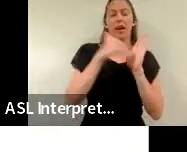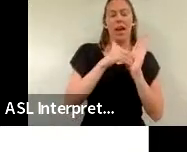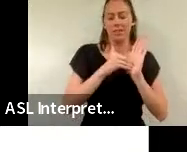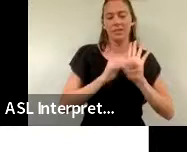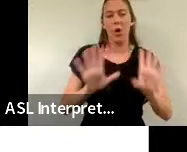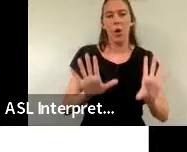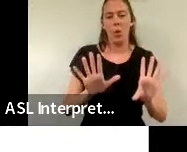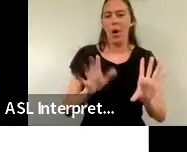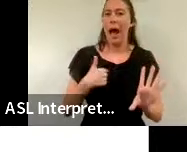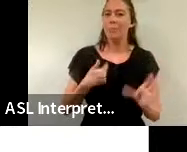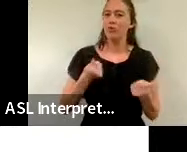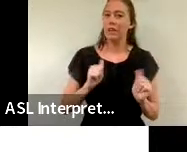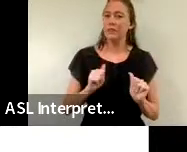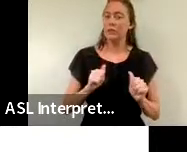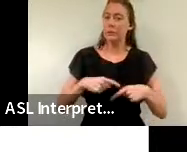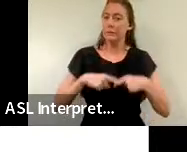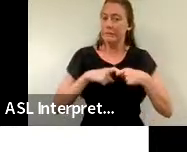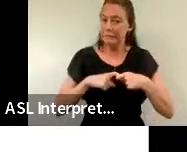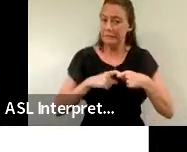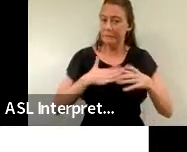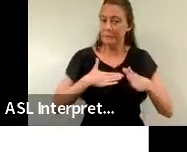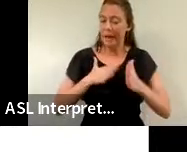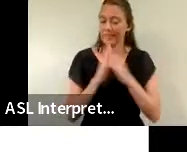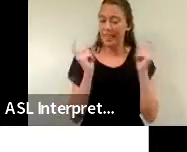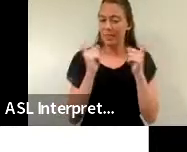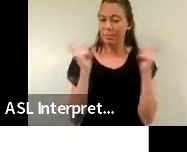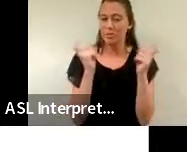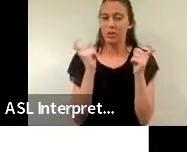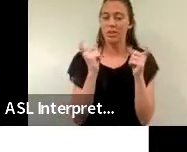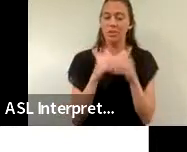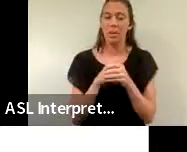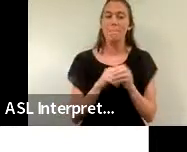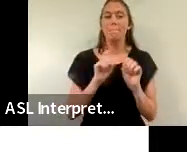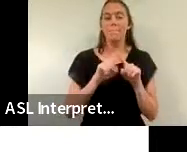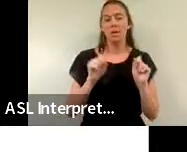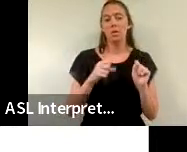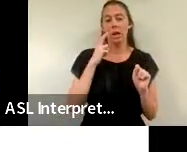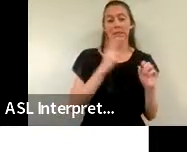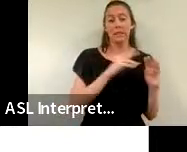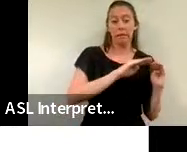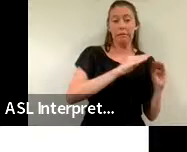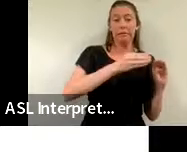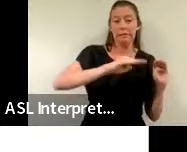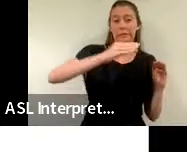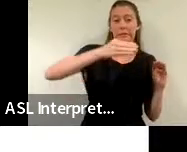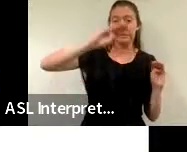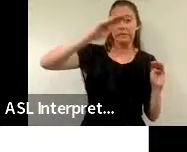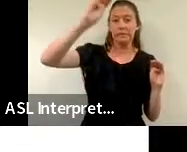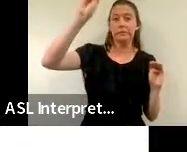think after what has been really a pretty long wave. Next slide, please.